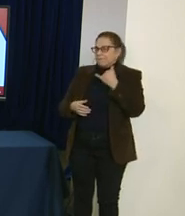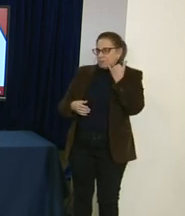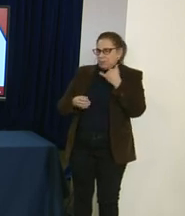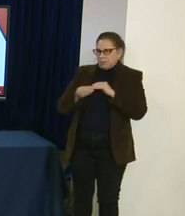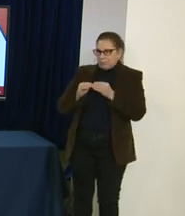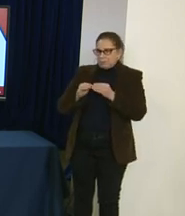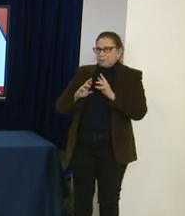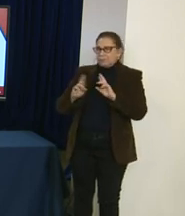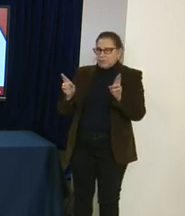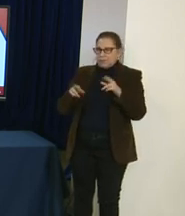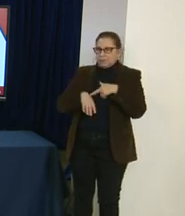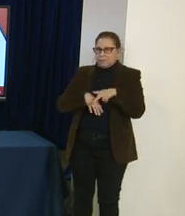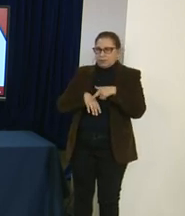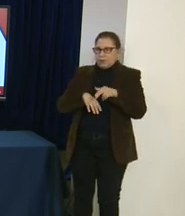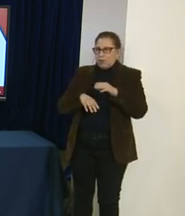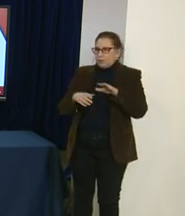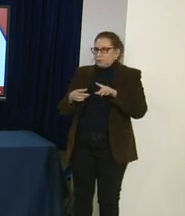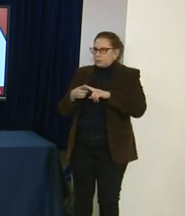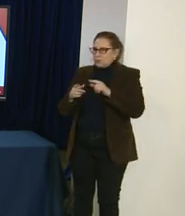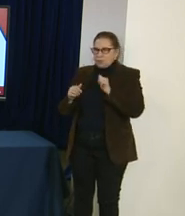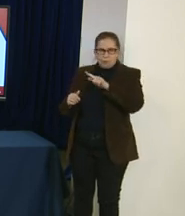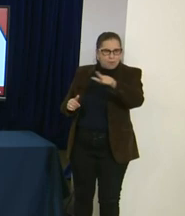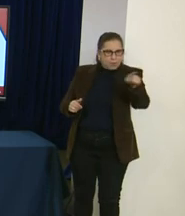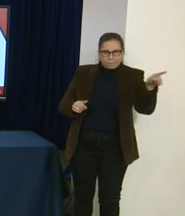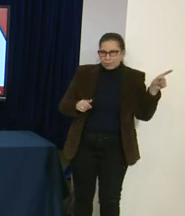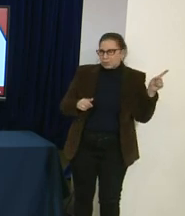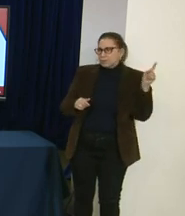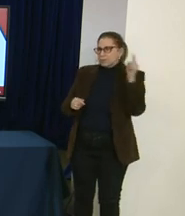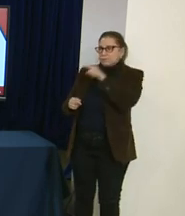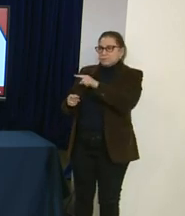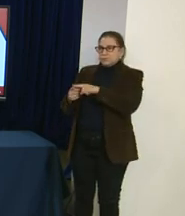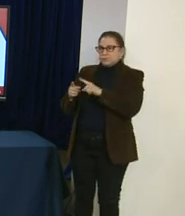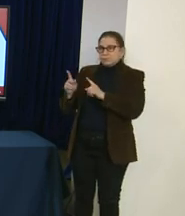and ready to connect with you. You can call us at